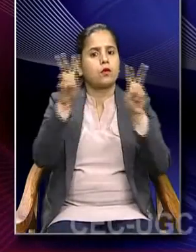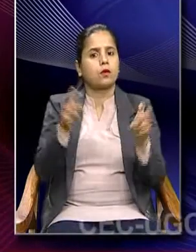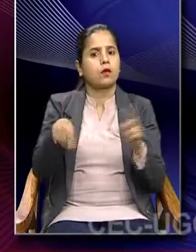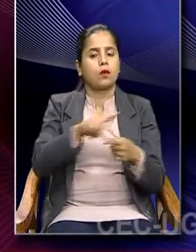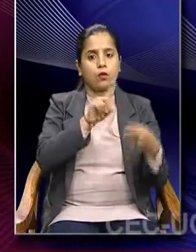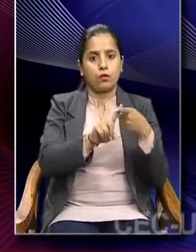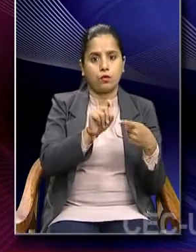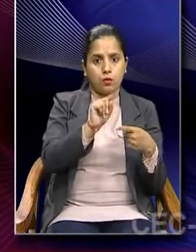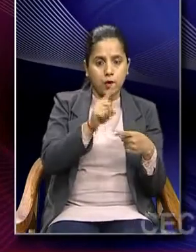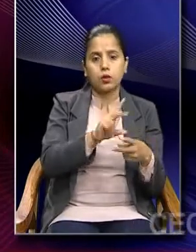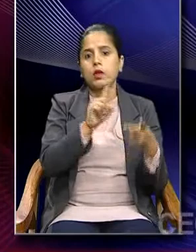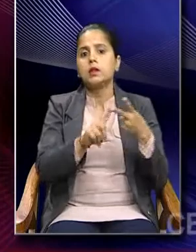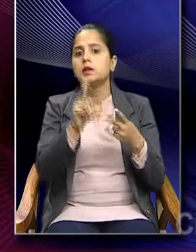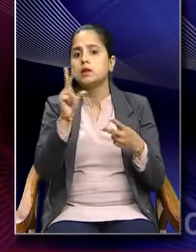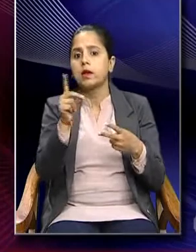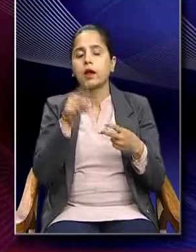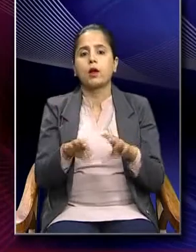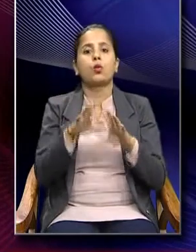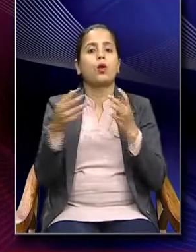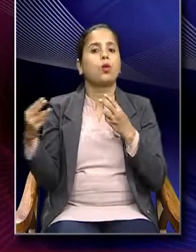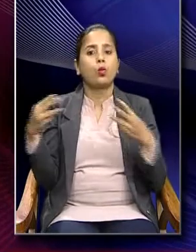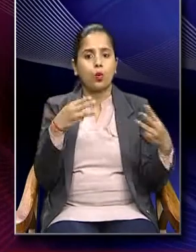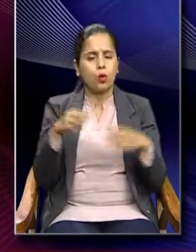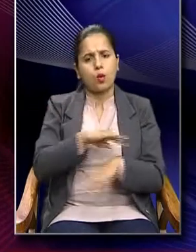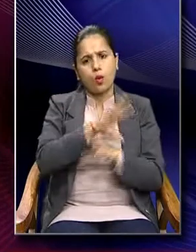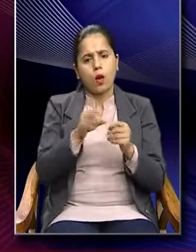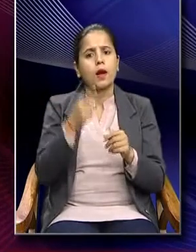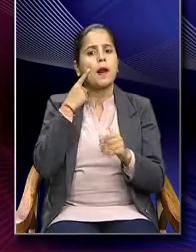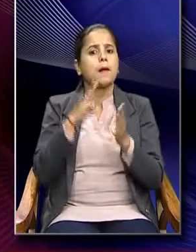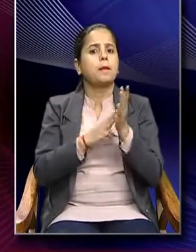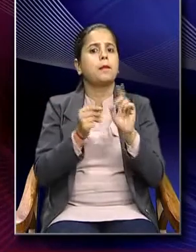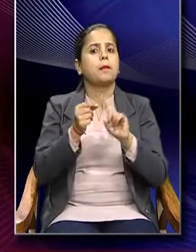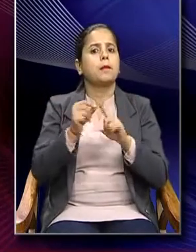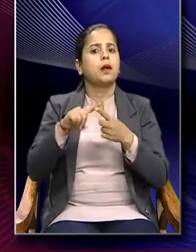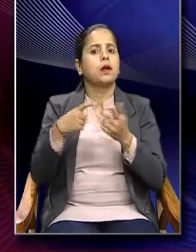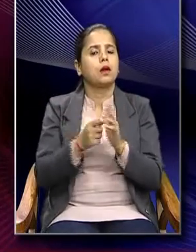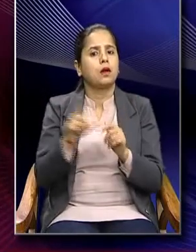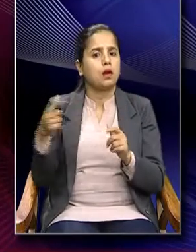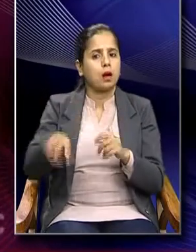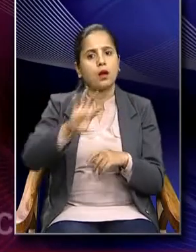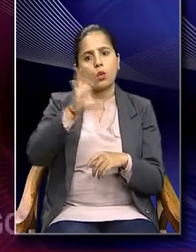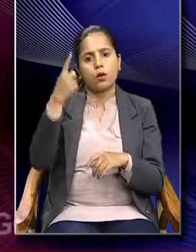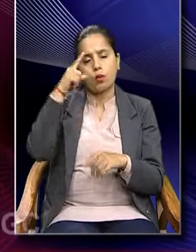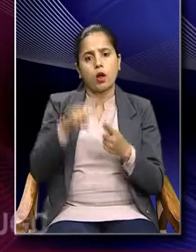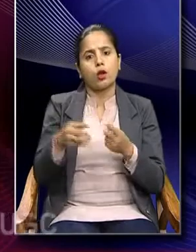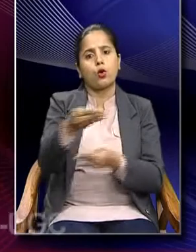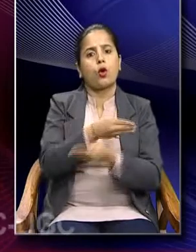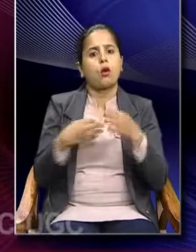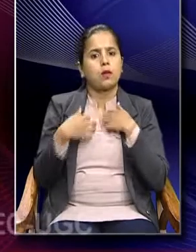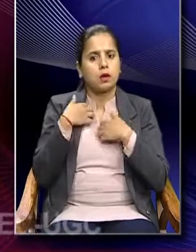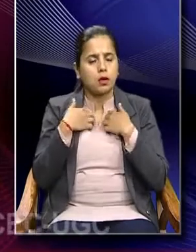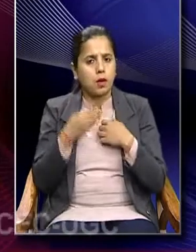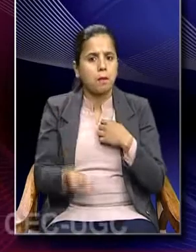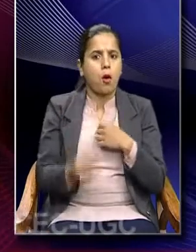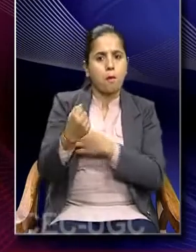Second World Wars. So all the imperial countries, they were actually competing for their economic interest, for more